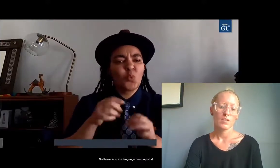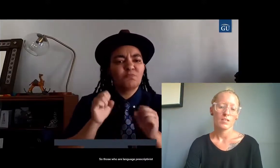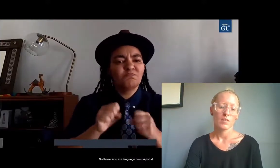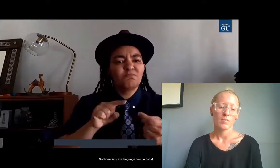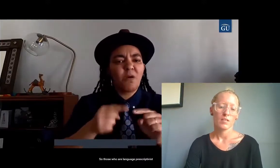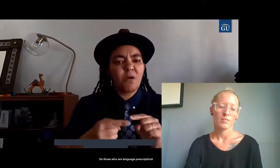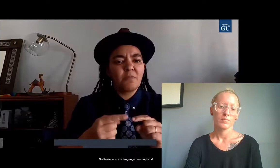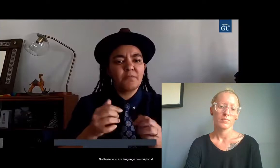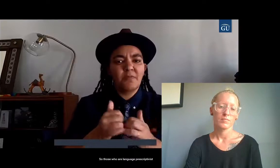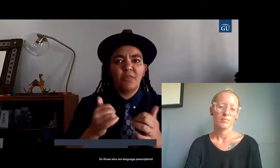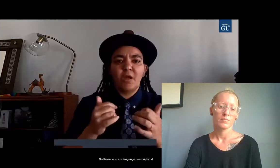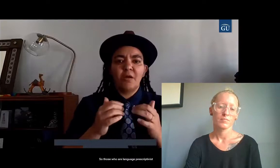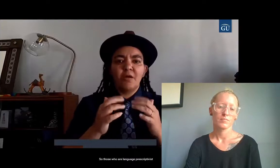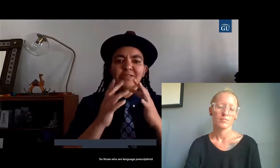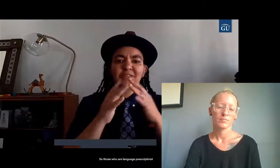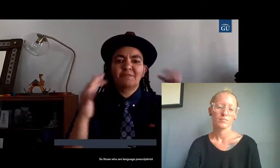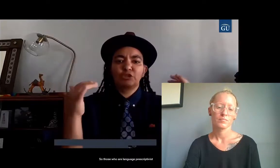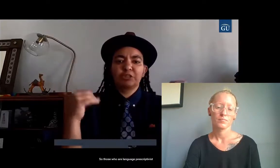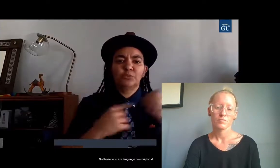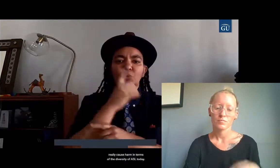with racism,